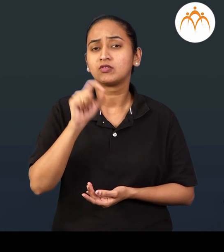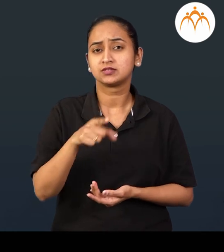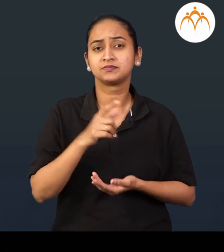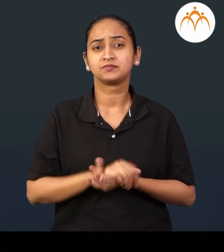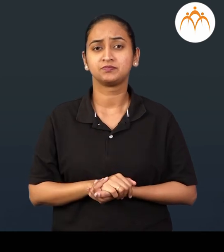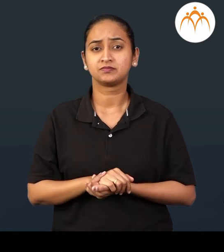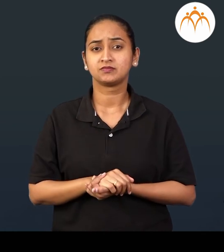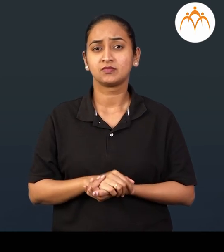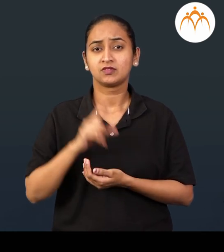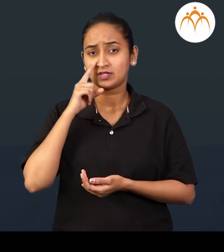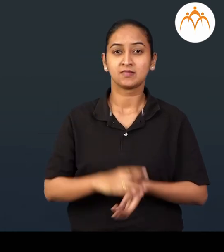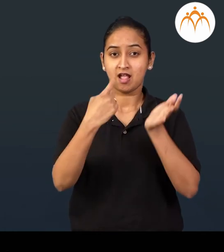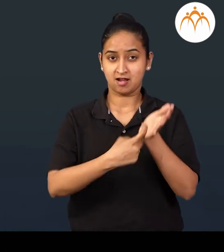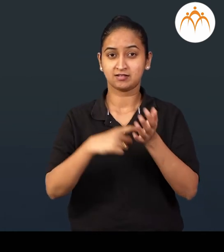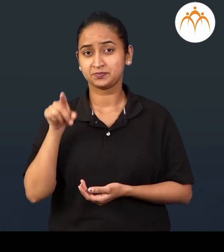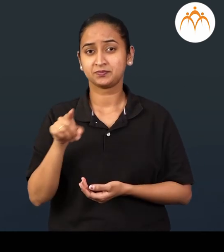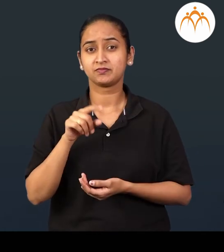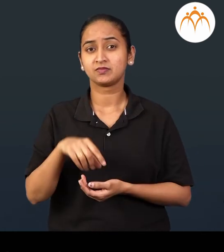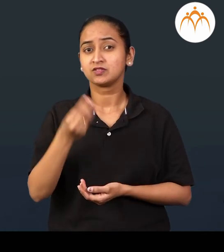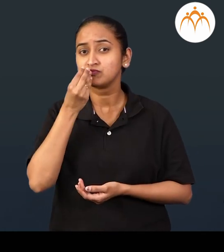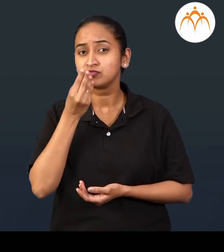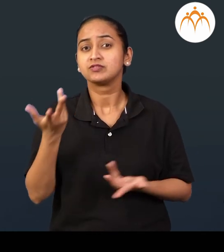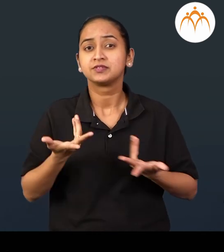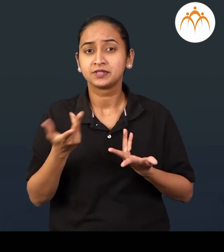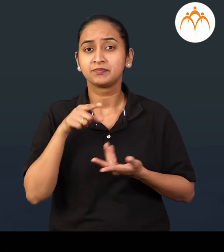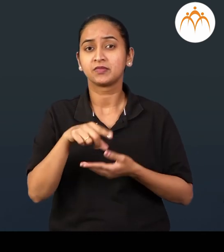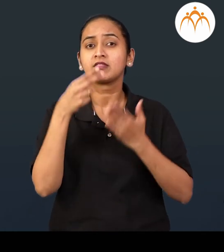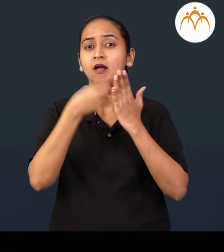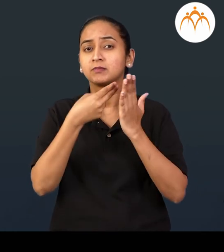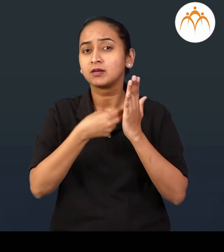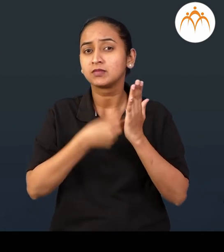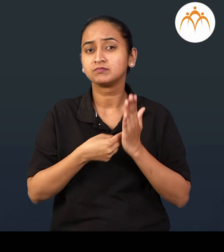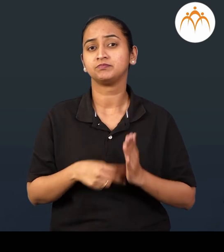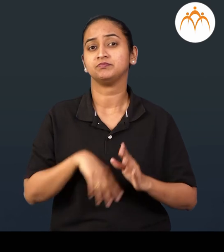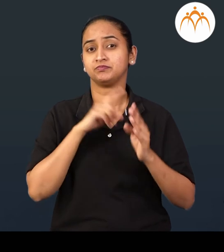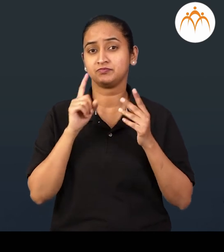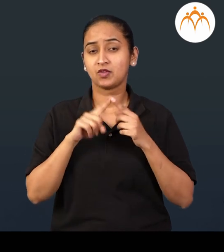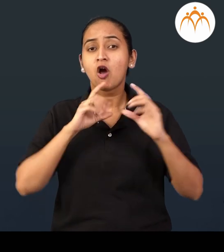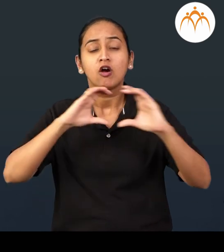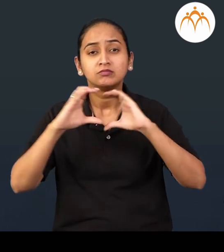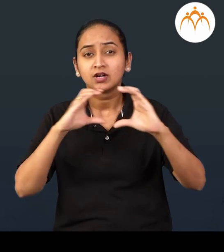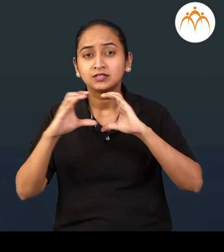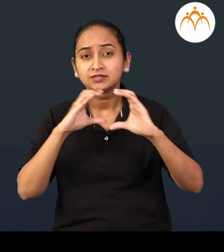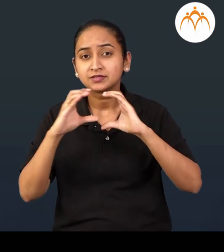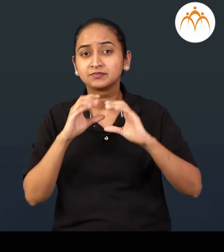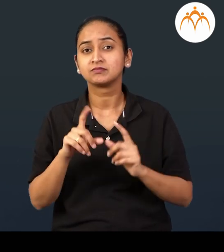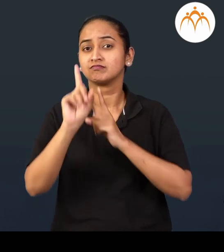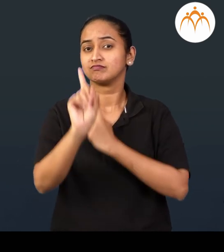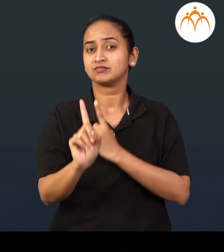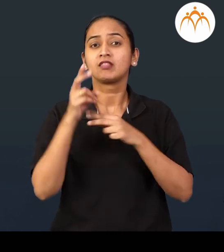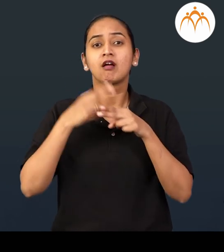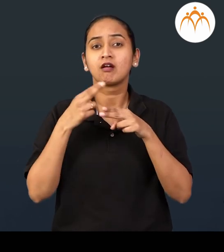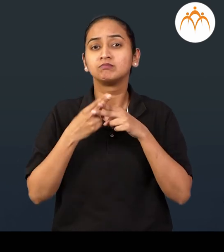What dish Rima ordered at the restaurant? Two persons